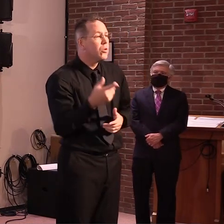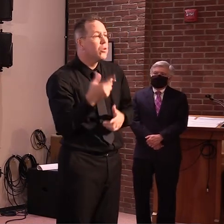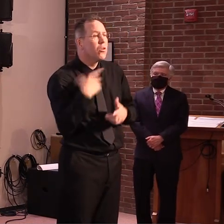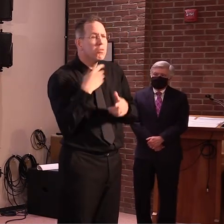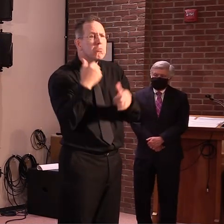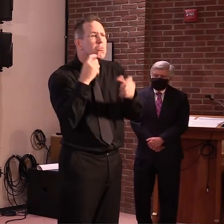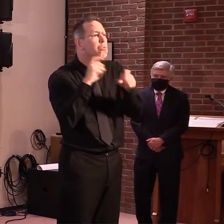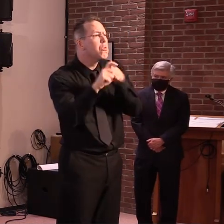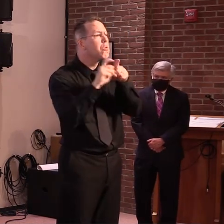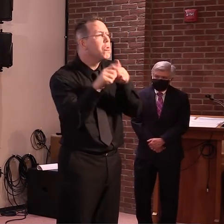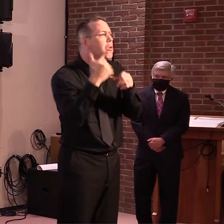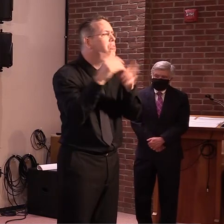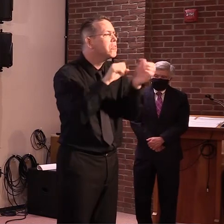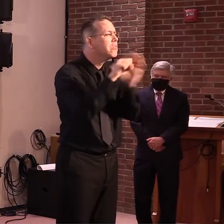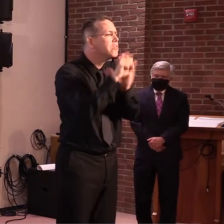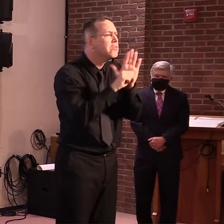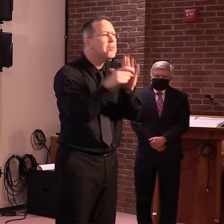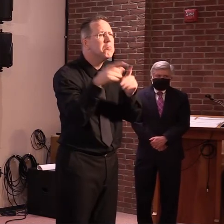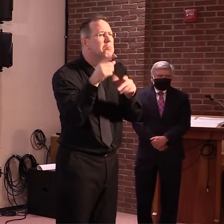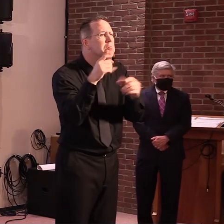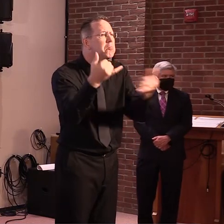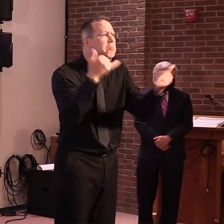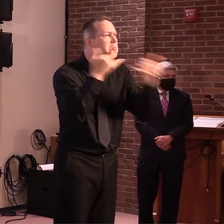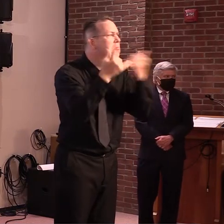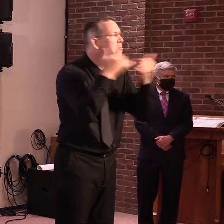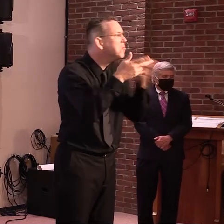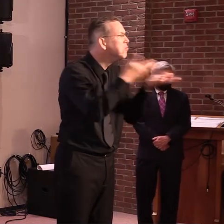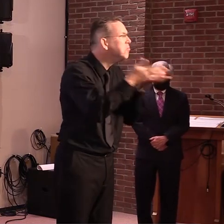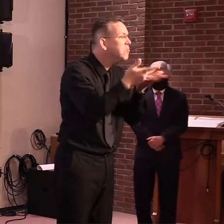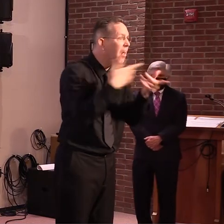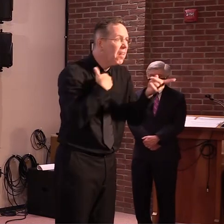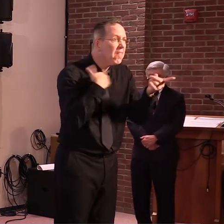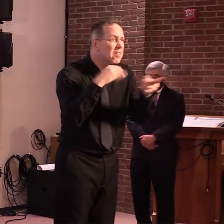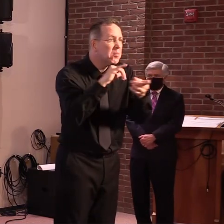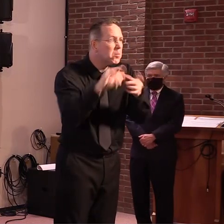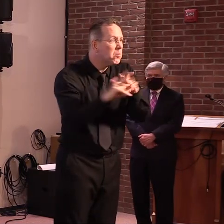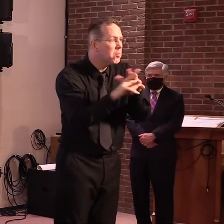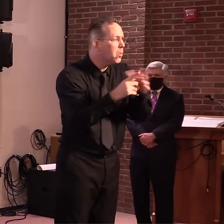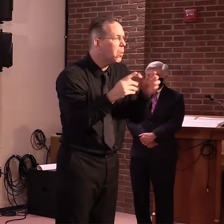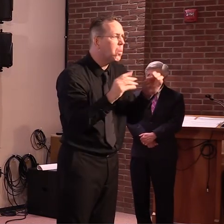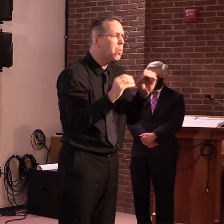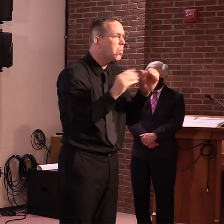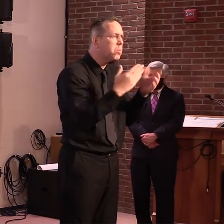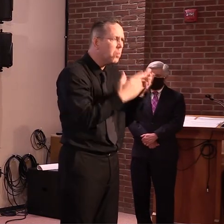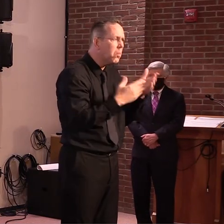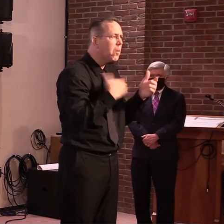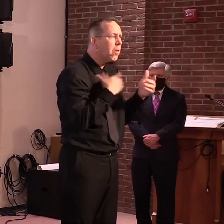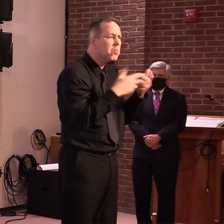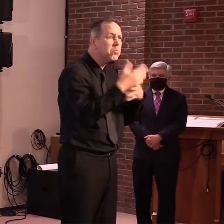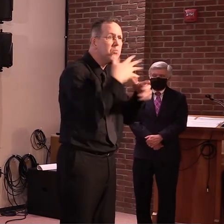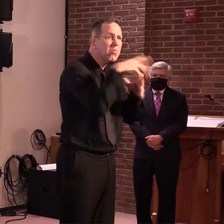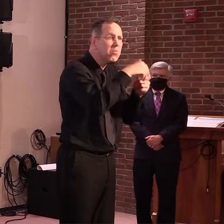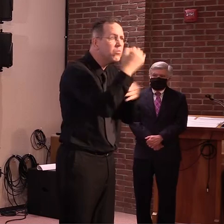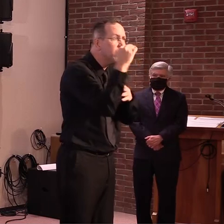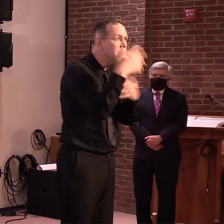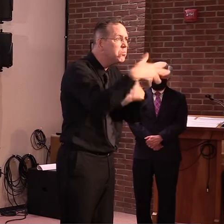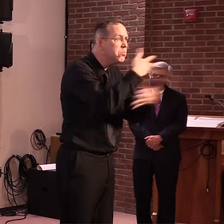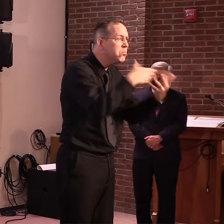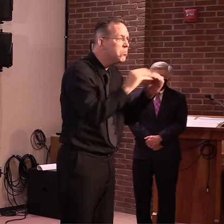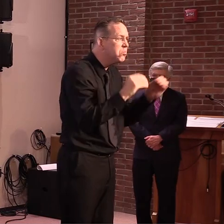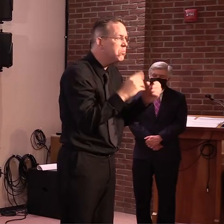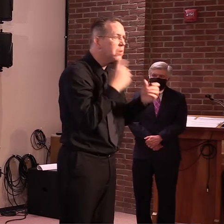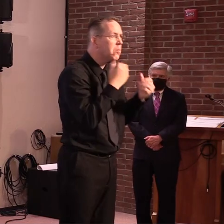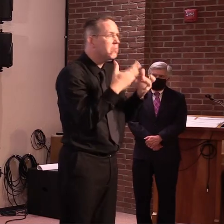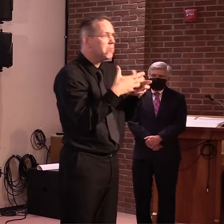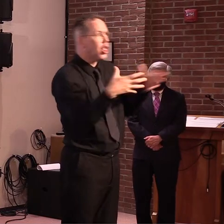are predicting that there would be more cases seen around the country. I'll accept the fact that we're not seeing